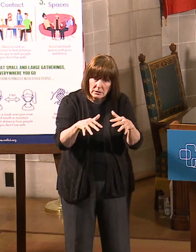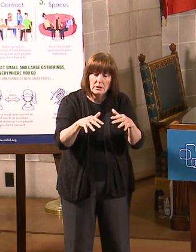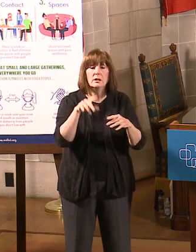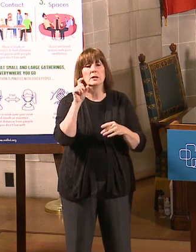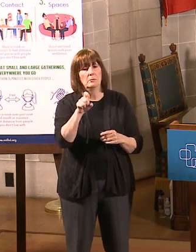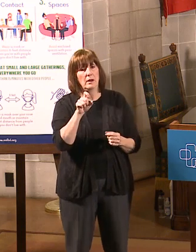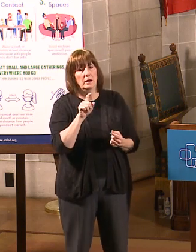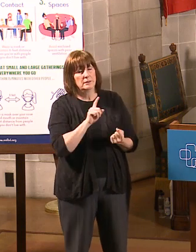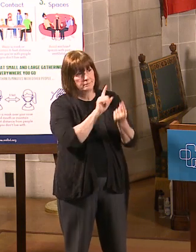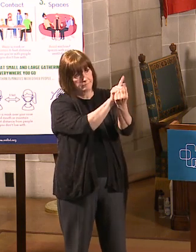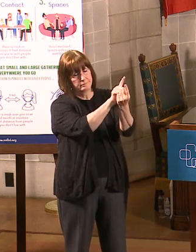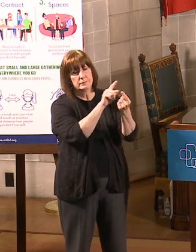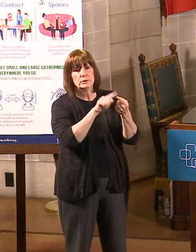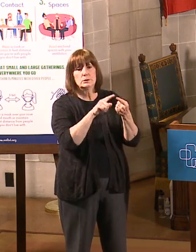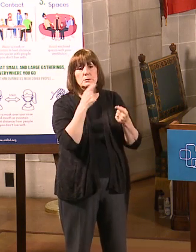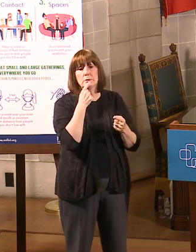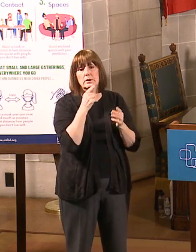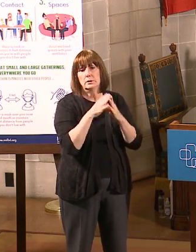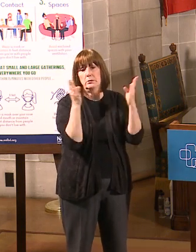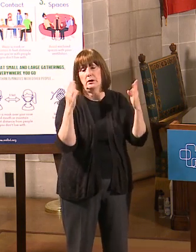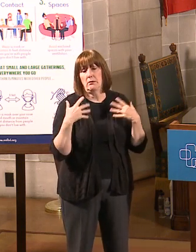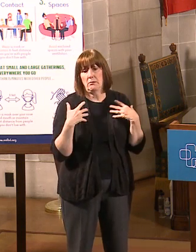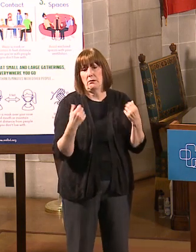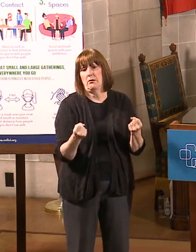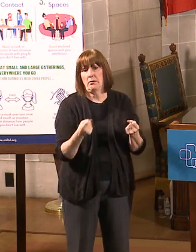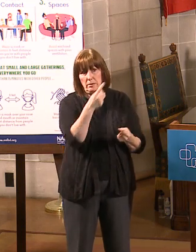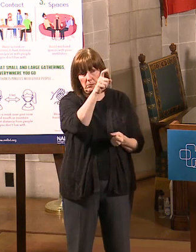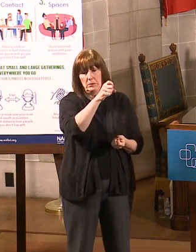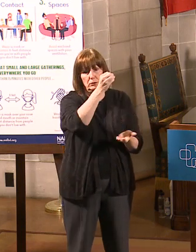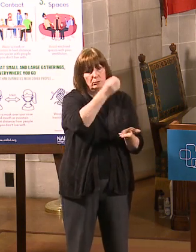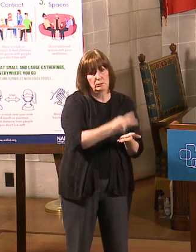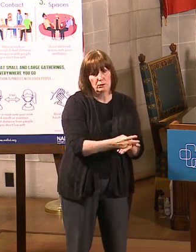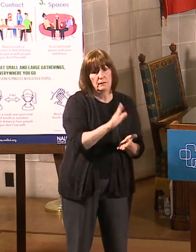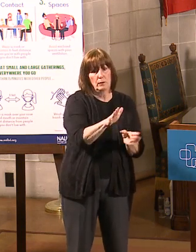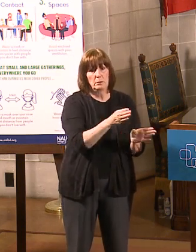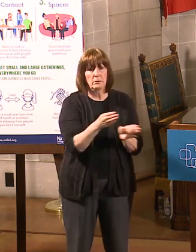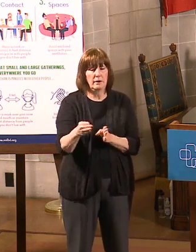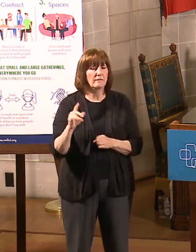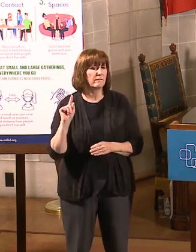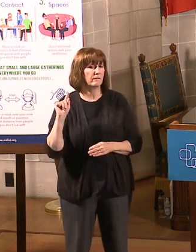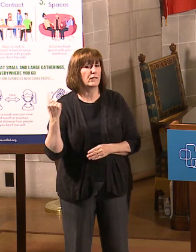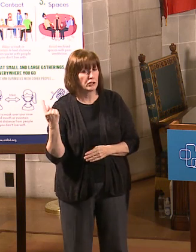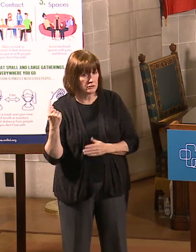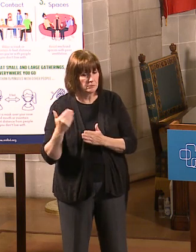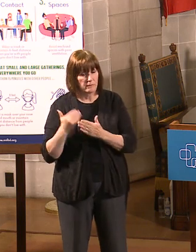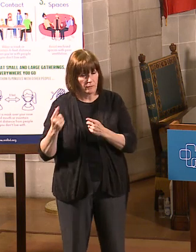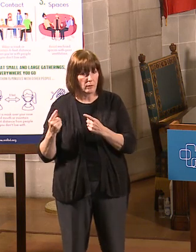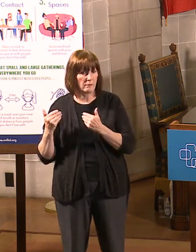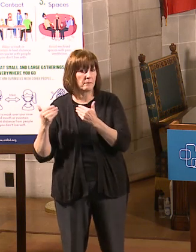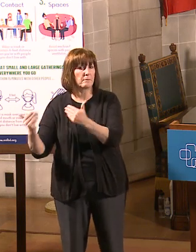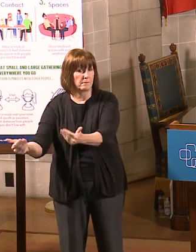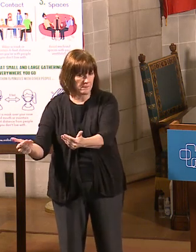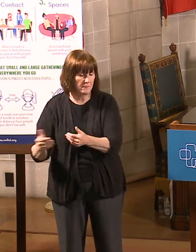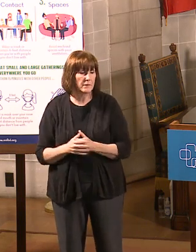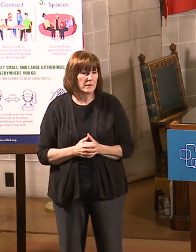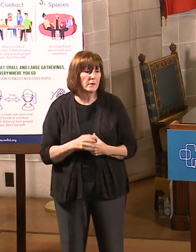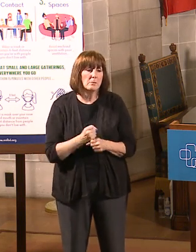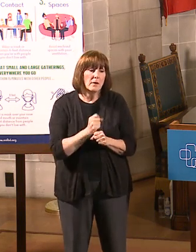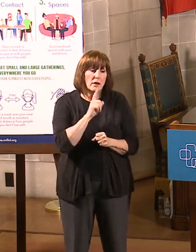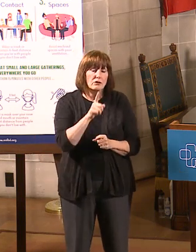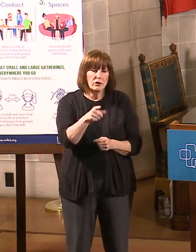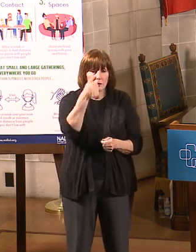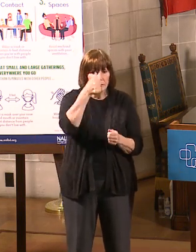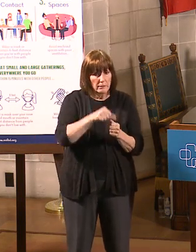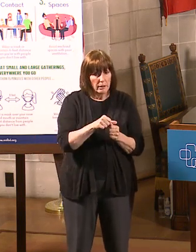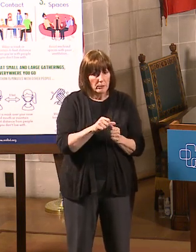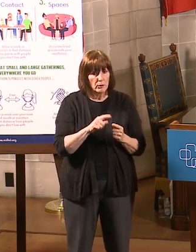your public health directors and get sign off by your plan. So they need to approve the plan before you can go forward with that event. So please remember to do that if you're